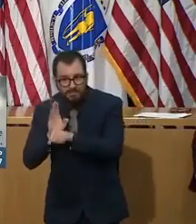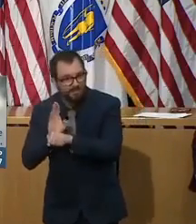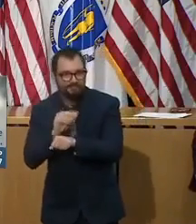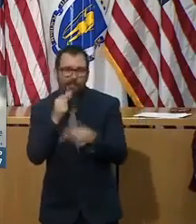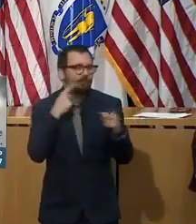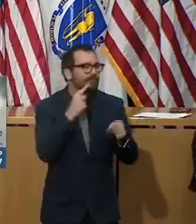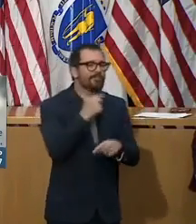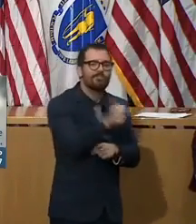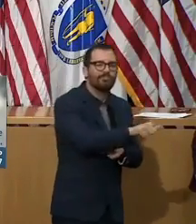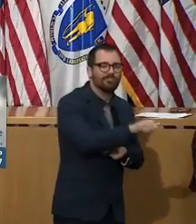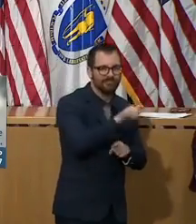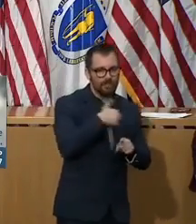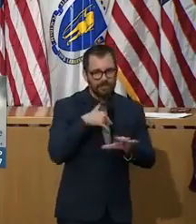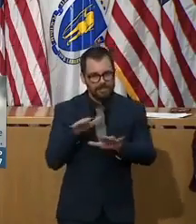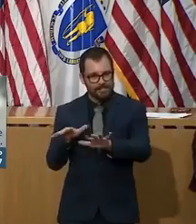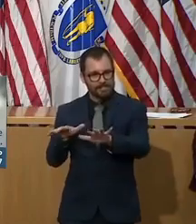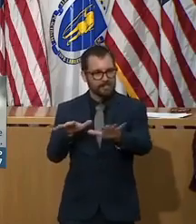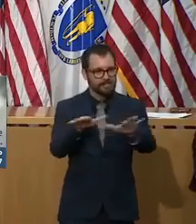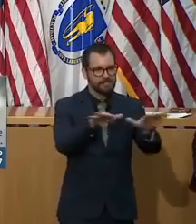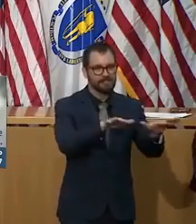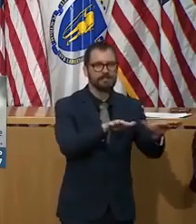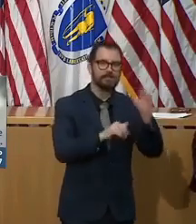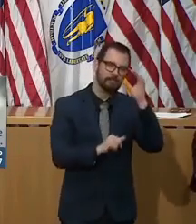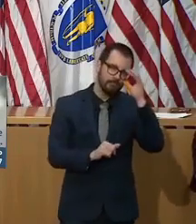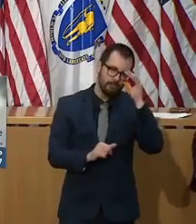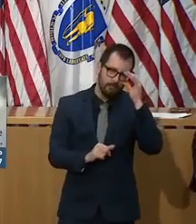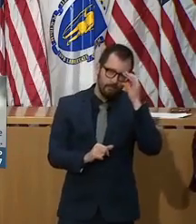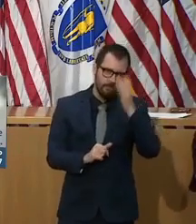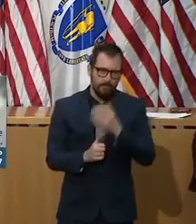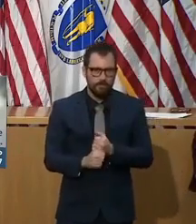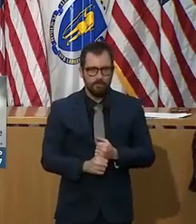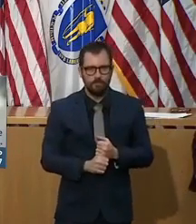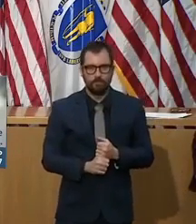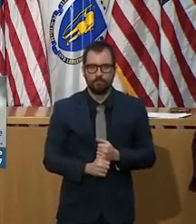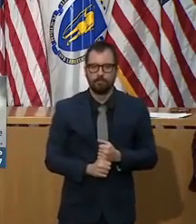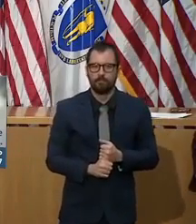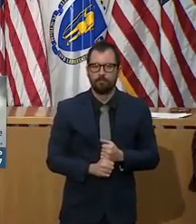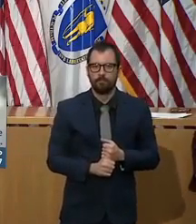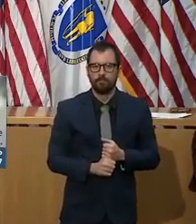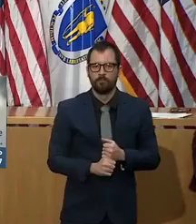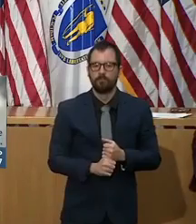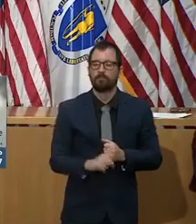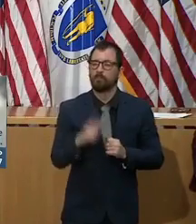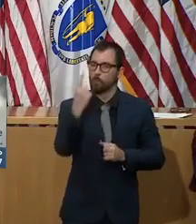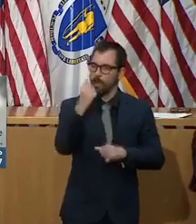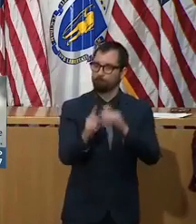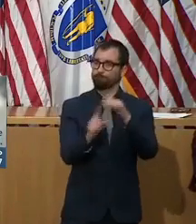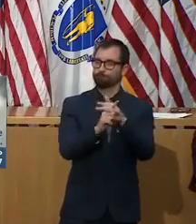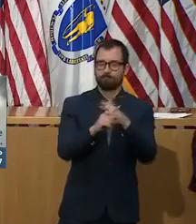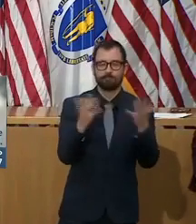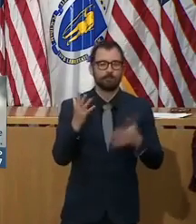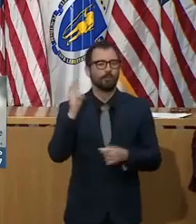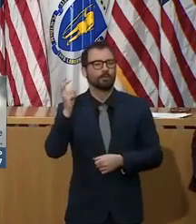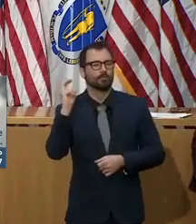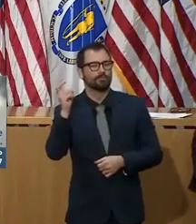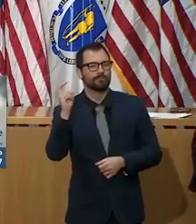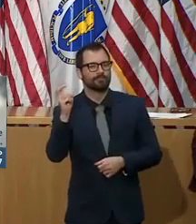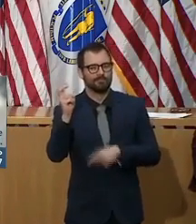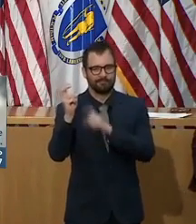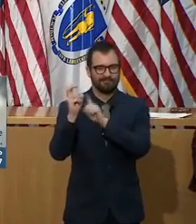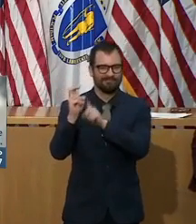why Stephanie Pollock's on this work group, is transportation. Okay? I mean, a number of the places that have gone to staggered